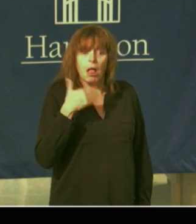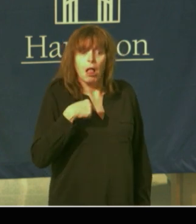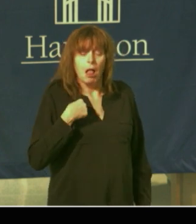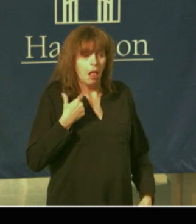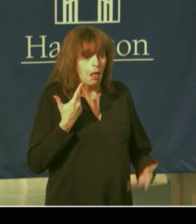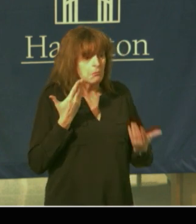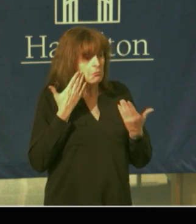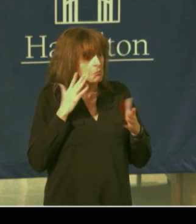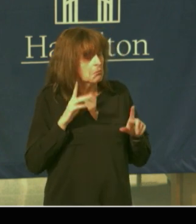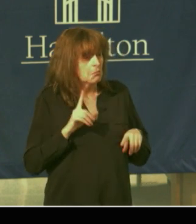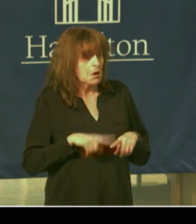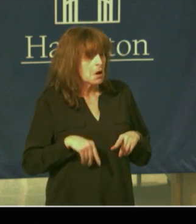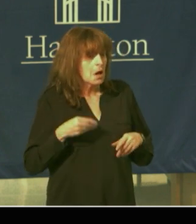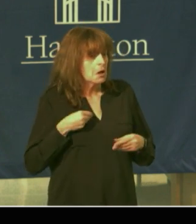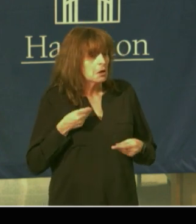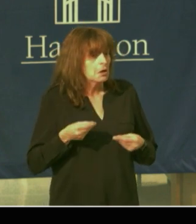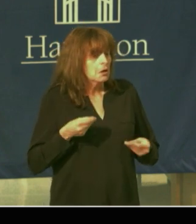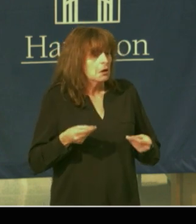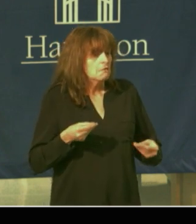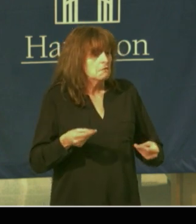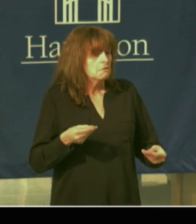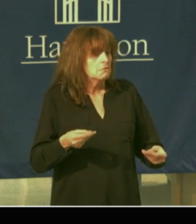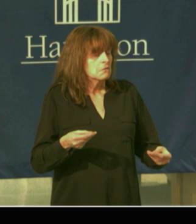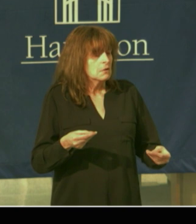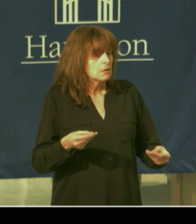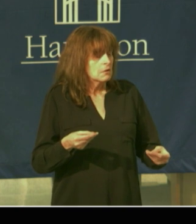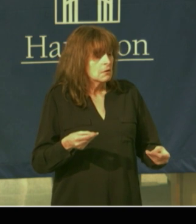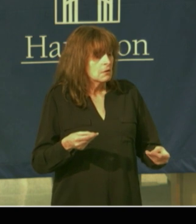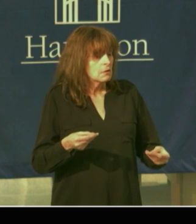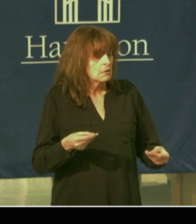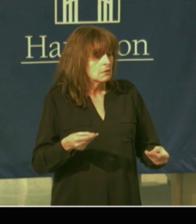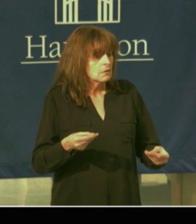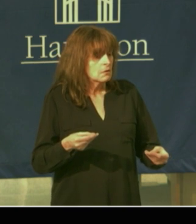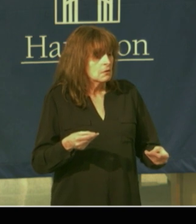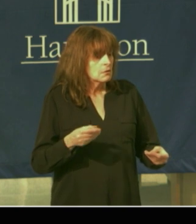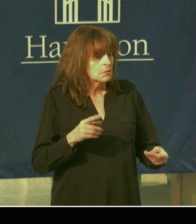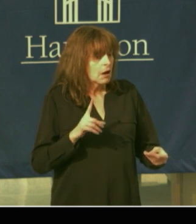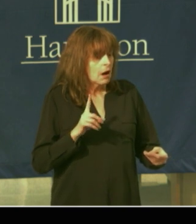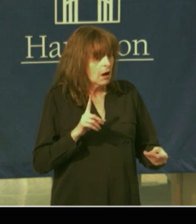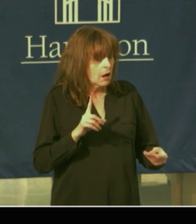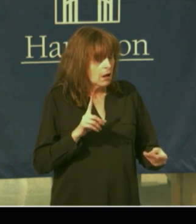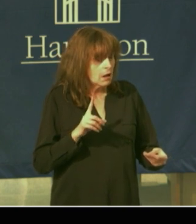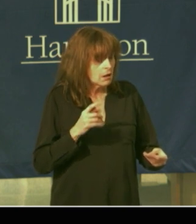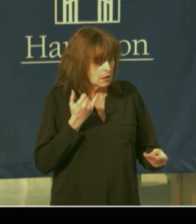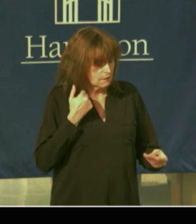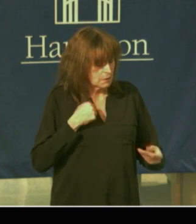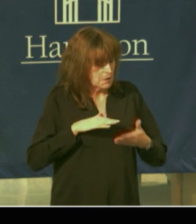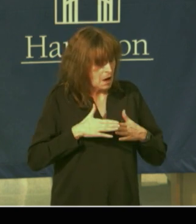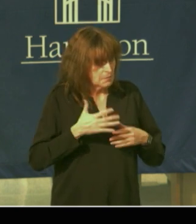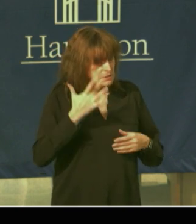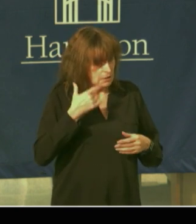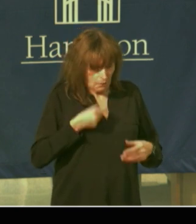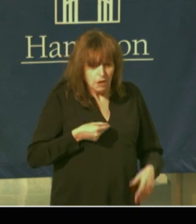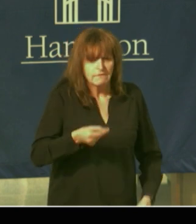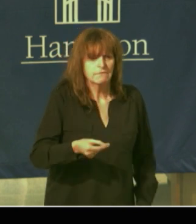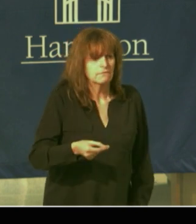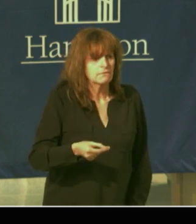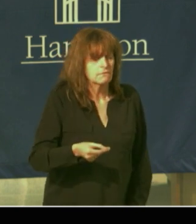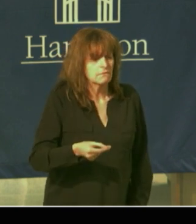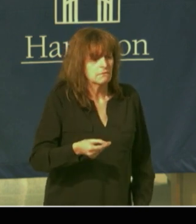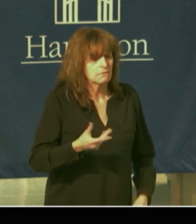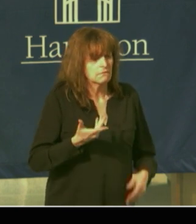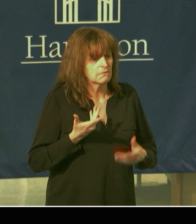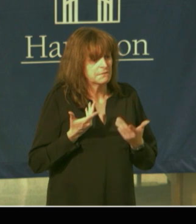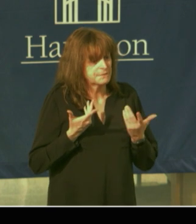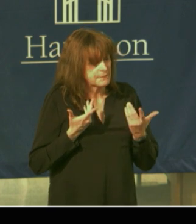So you become symptomatic, we get you out of the way. Or what we did then was we quarantined people that were in contact and we